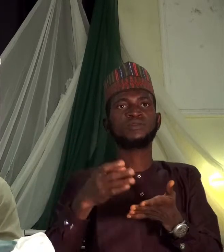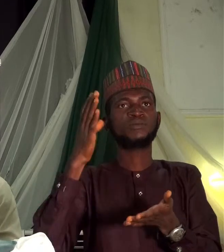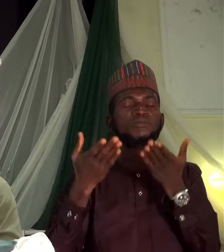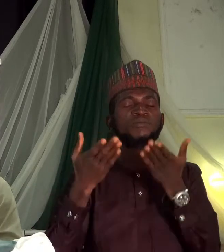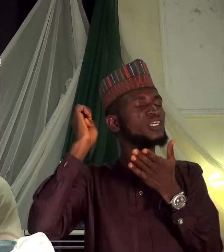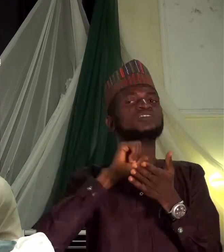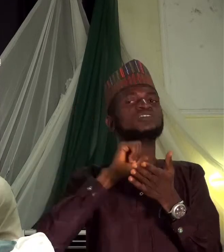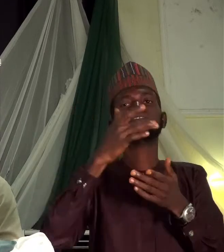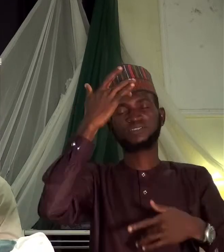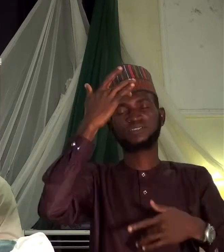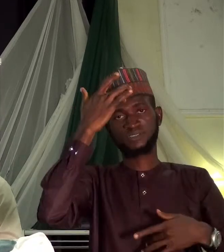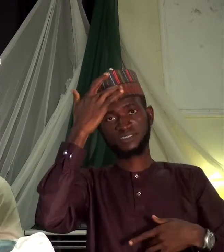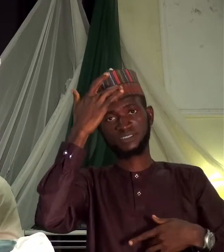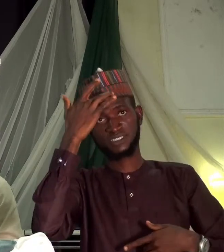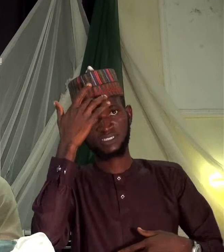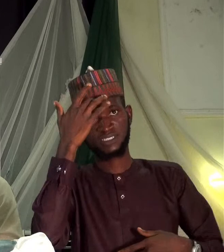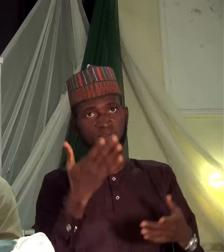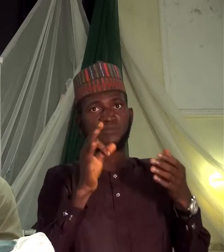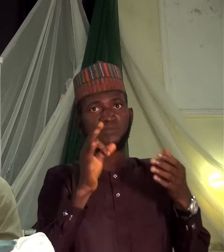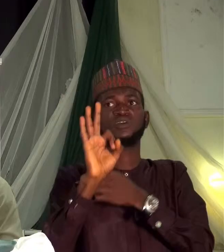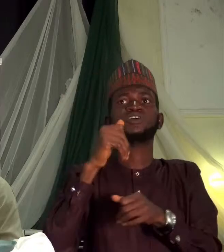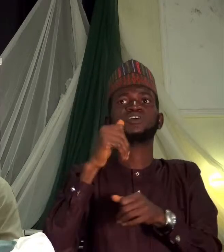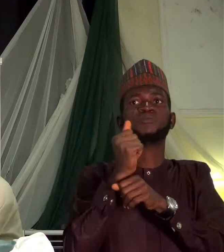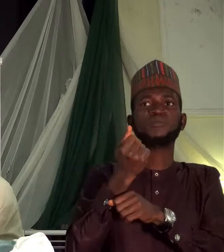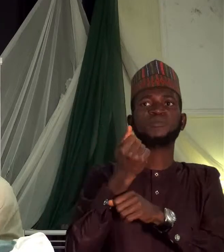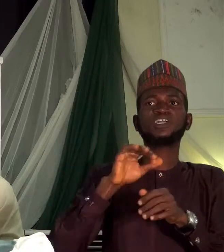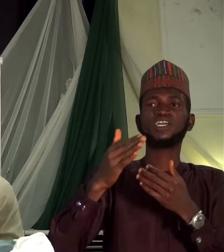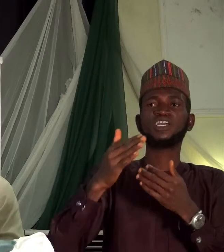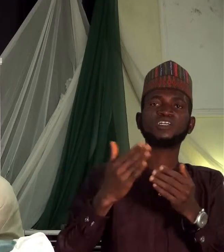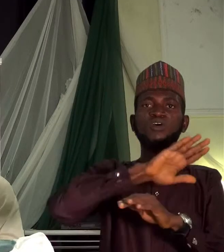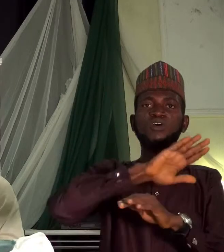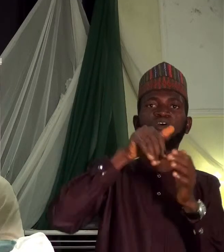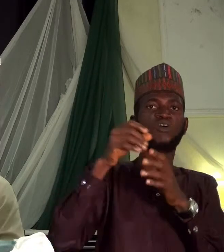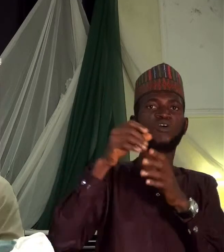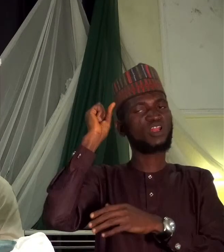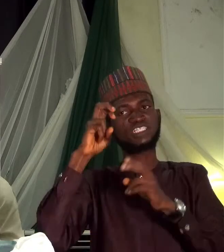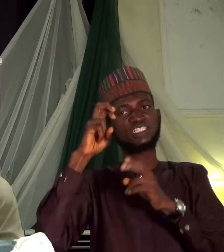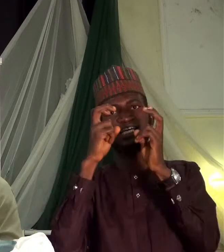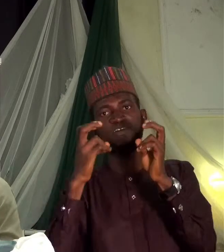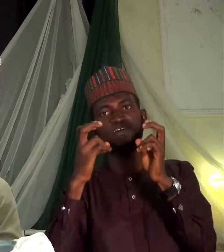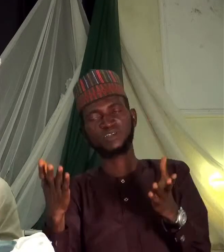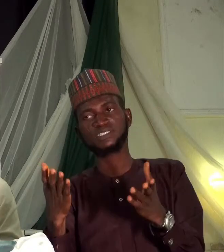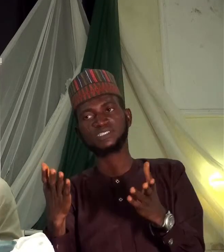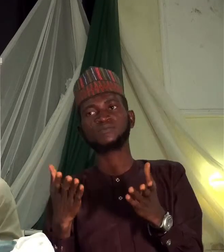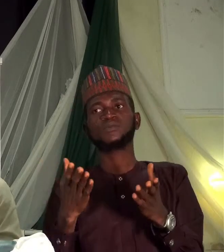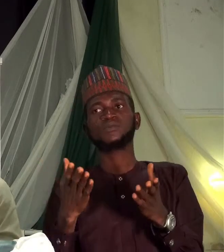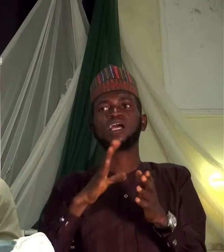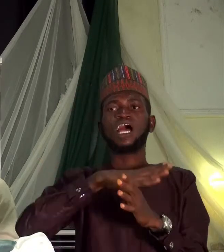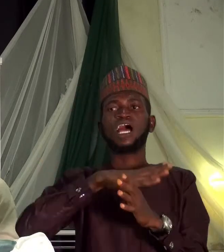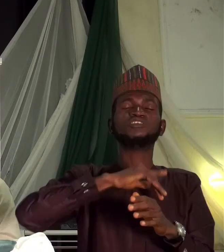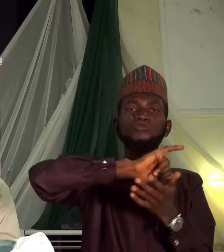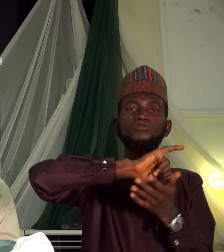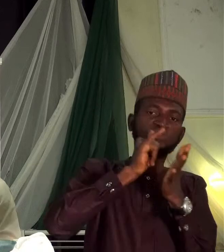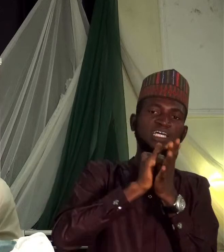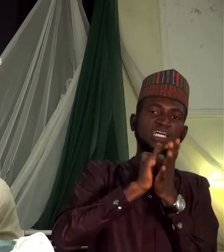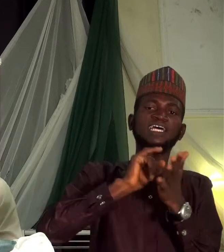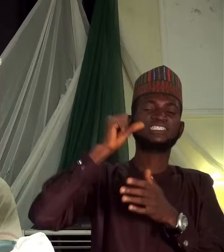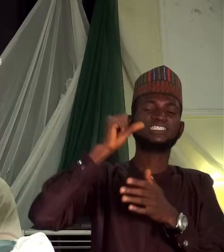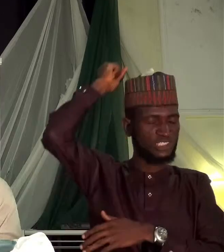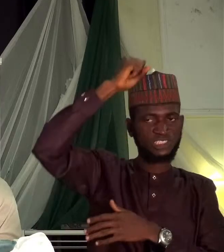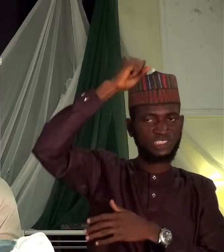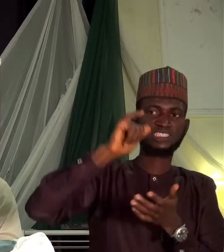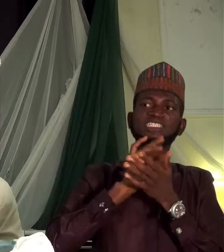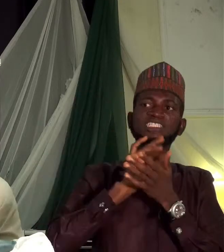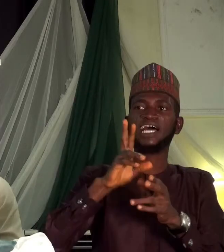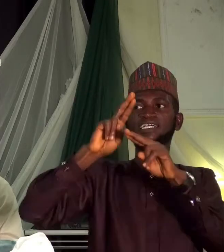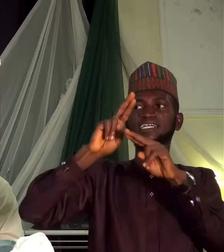wa olohun yo soro won ni rorun latabe ti won mo ki gbogbo awon ayimo patapata awon ulama ati